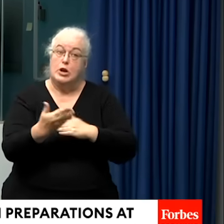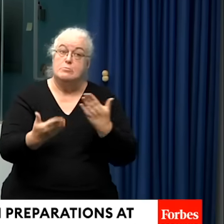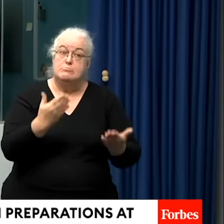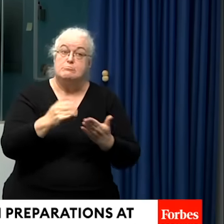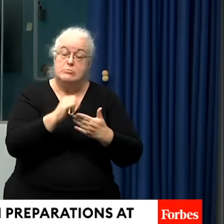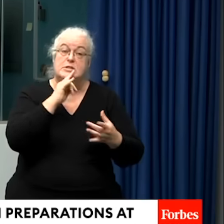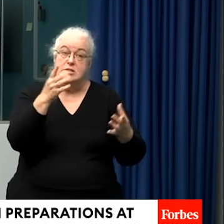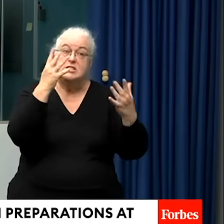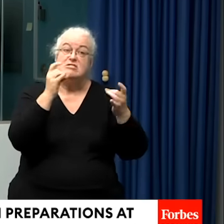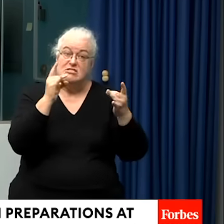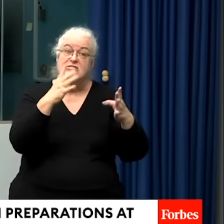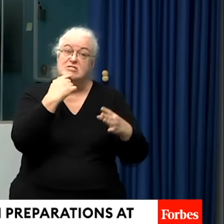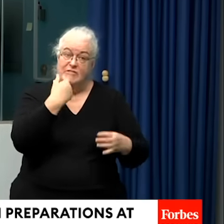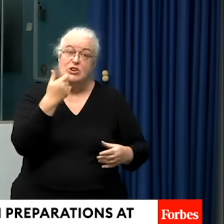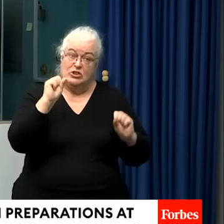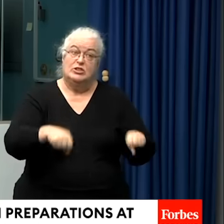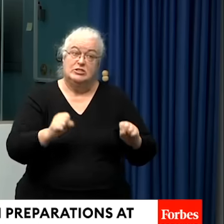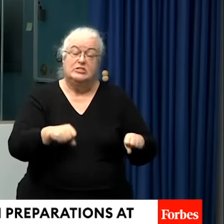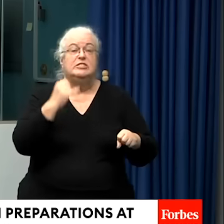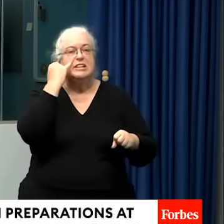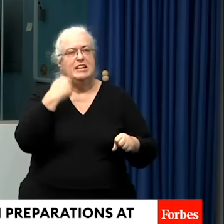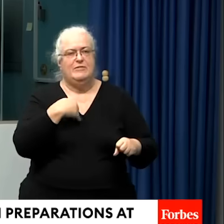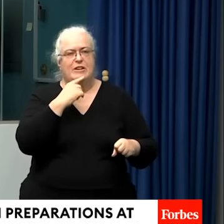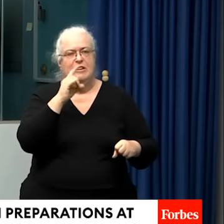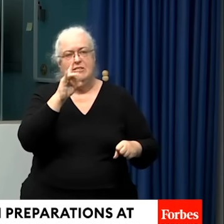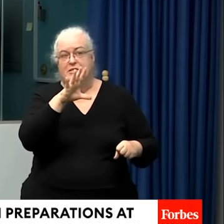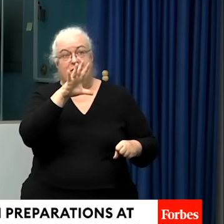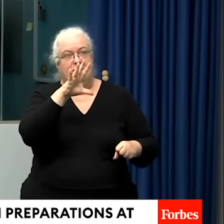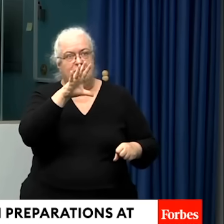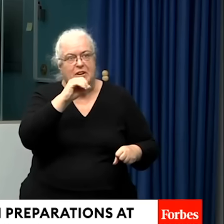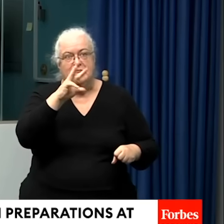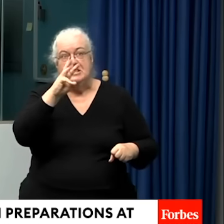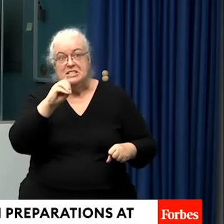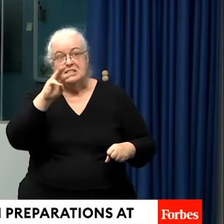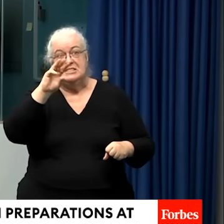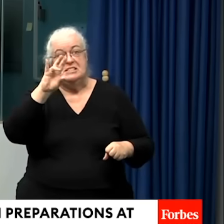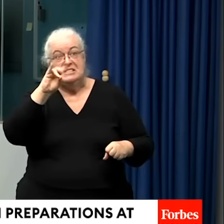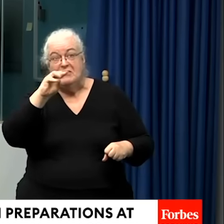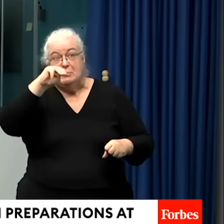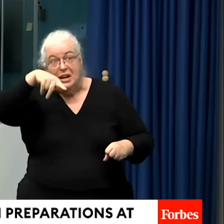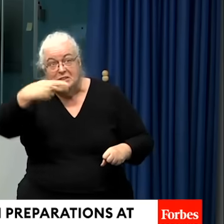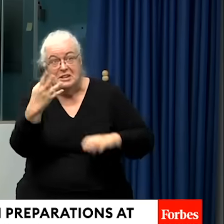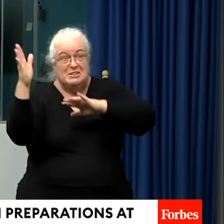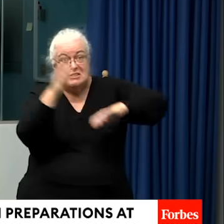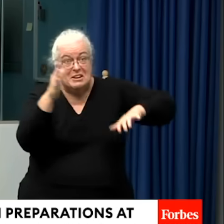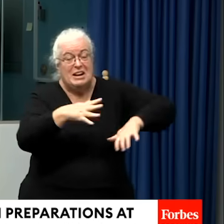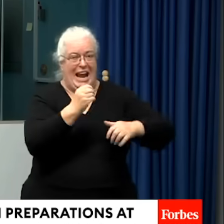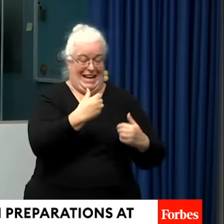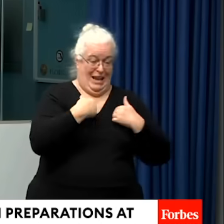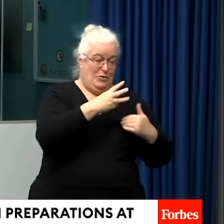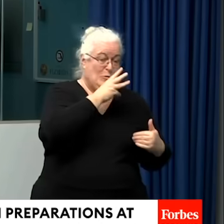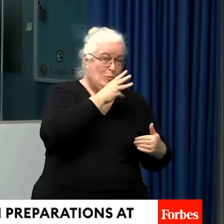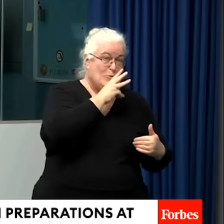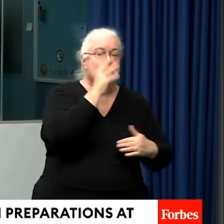severe, can cause severe damage, especially if you get a straight line wind at 50, 60, 70 miles an hour that hits an area that's saturated by water. It could bring over